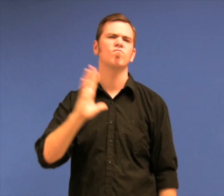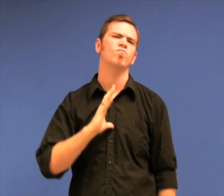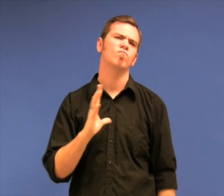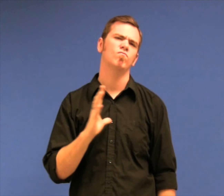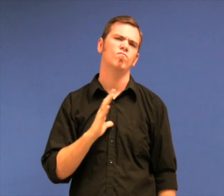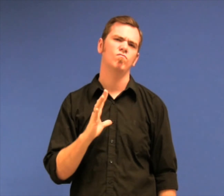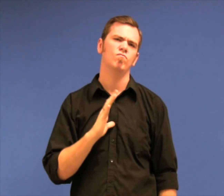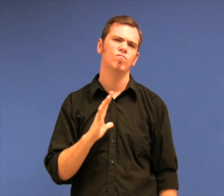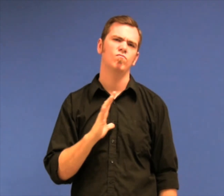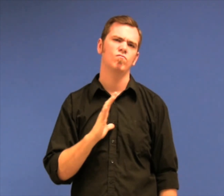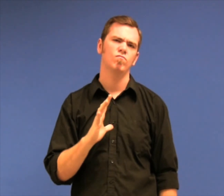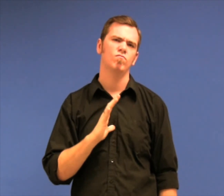Fine.